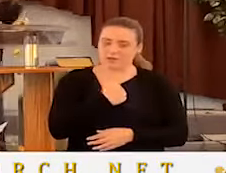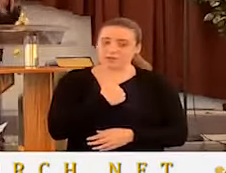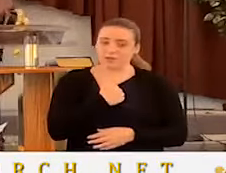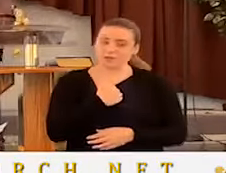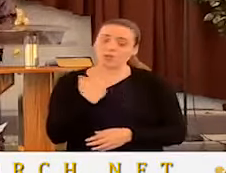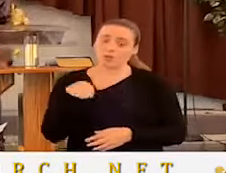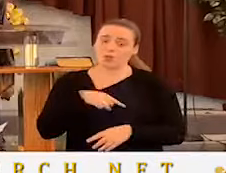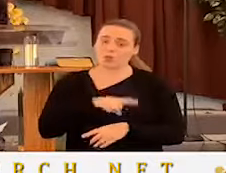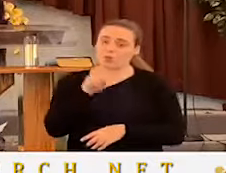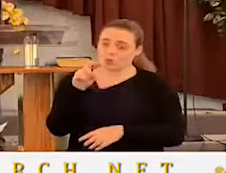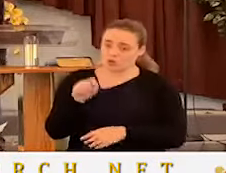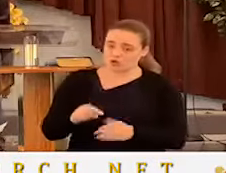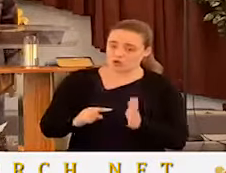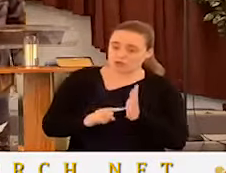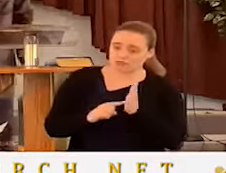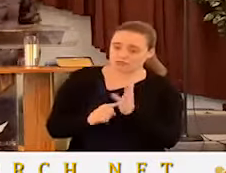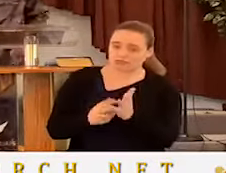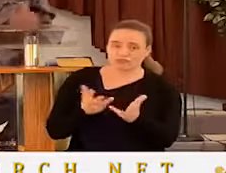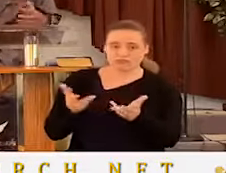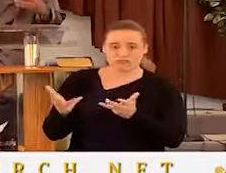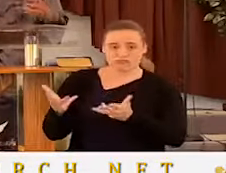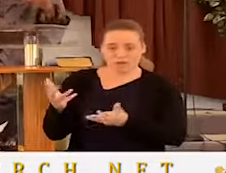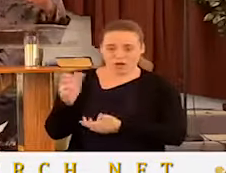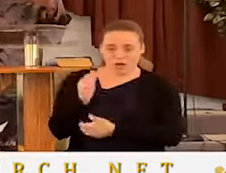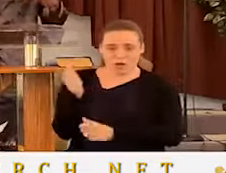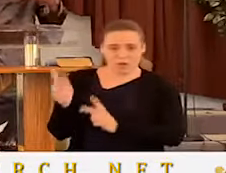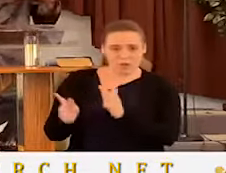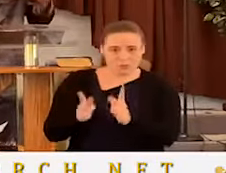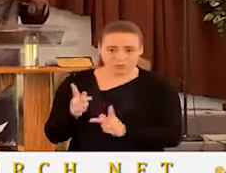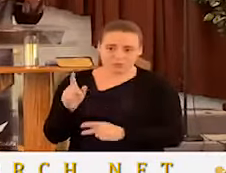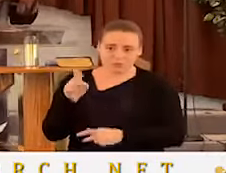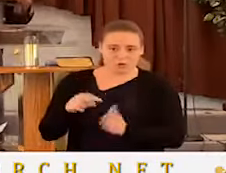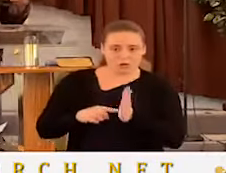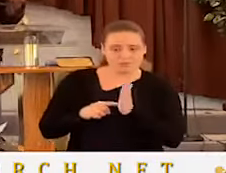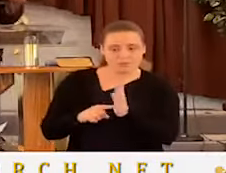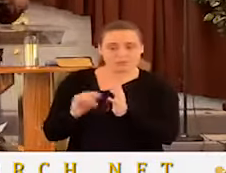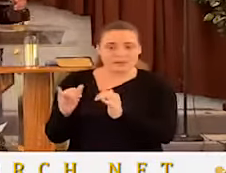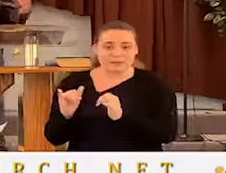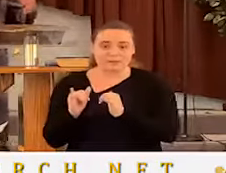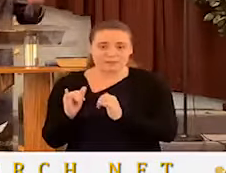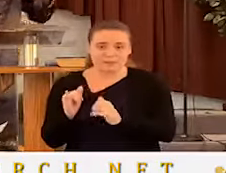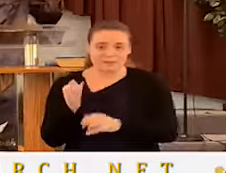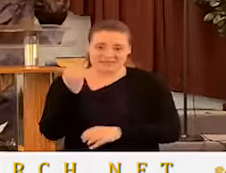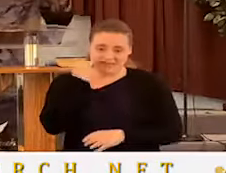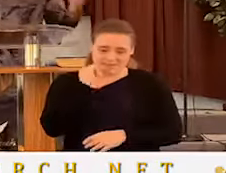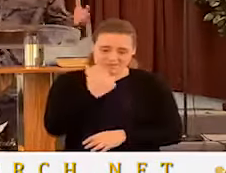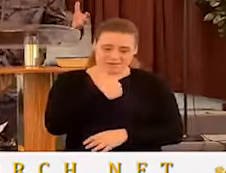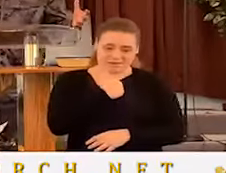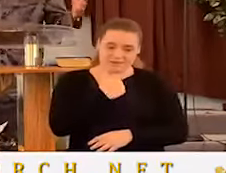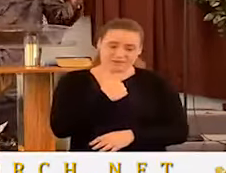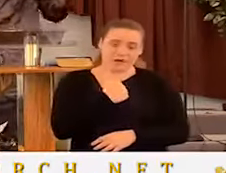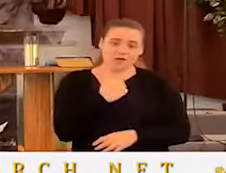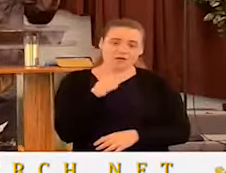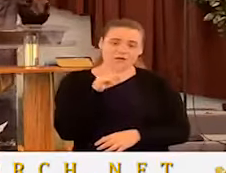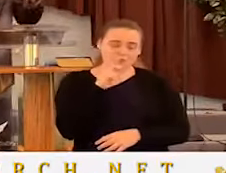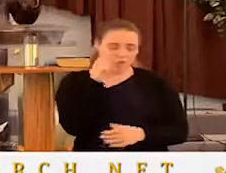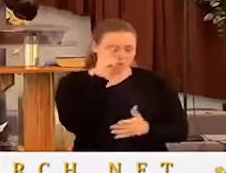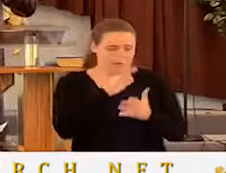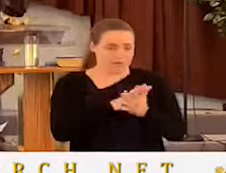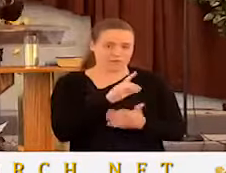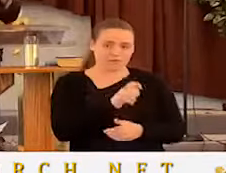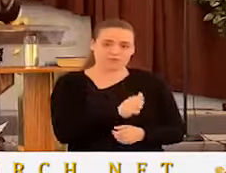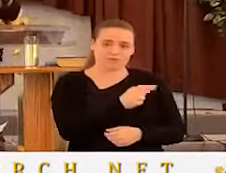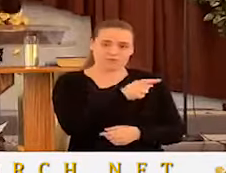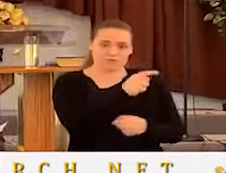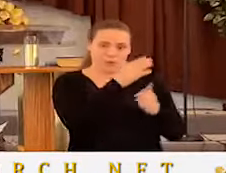to treat others accordingly. If you do not, if you do no harm to your neighbor, then you